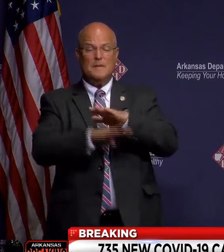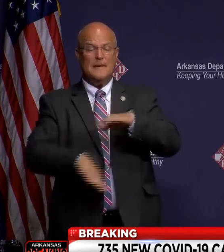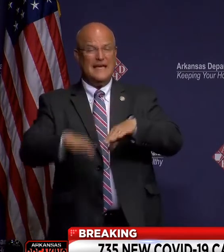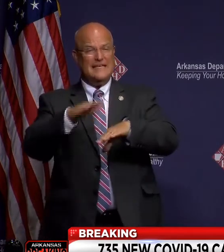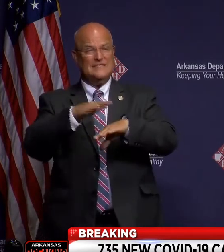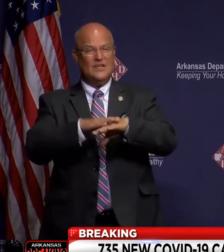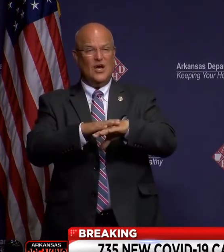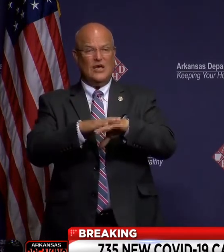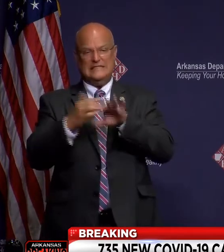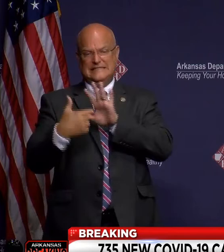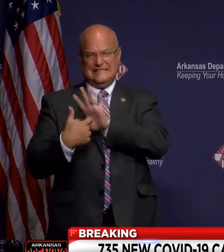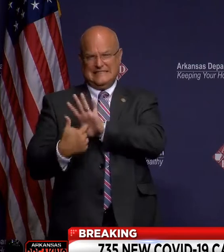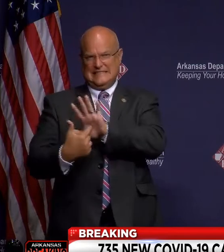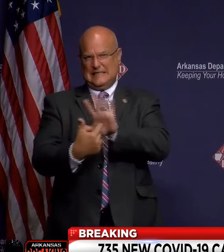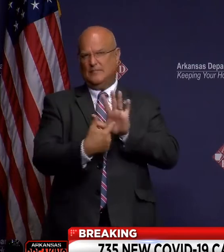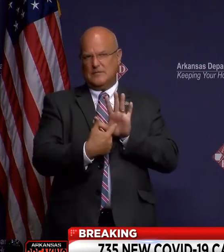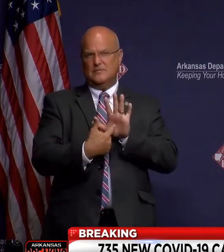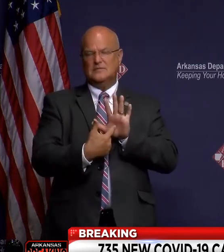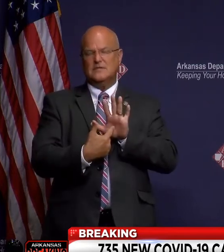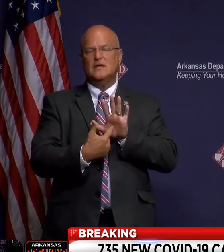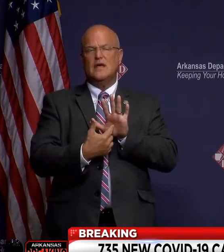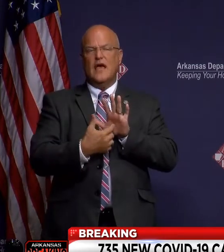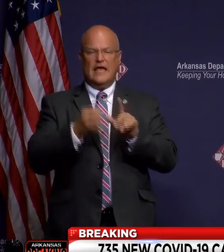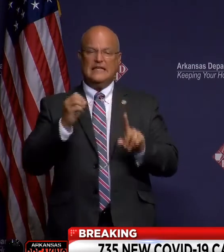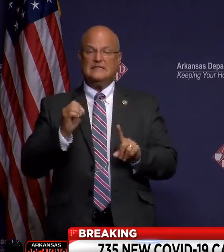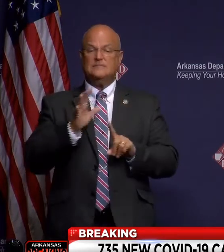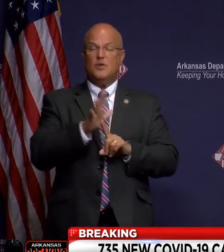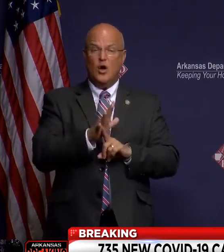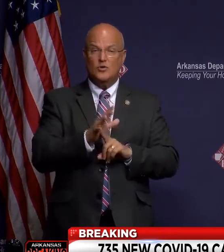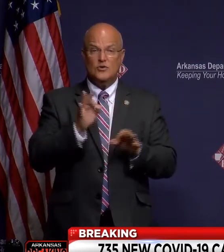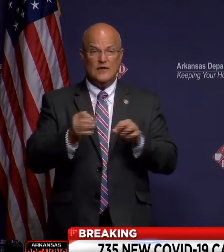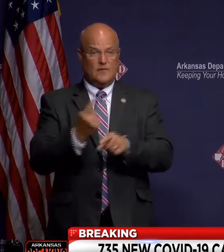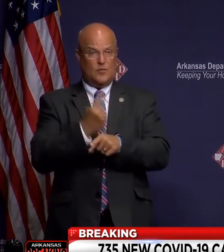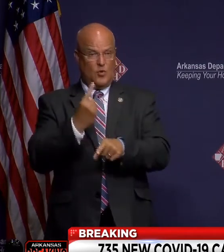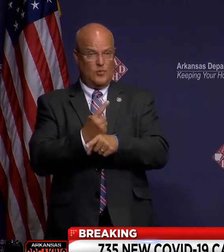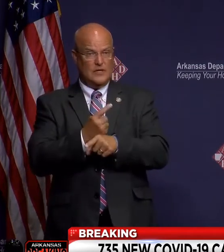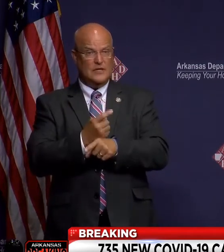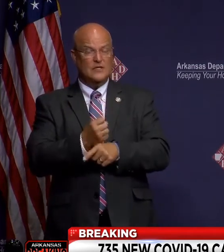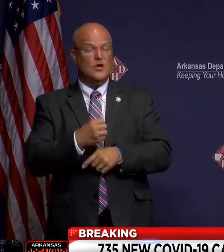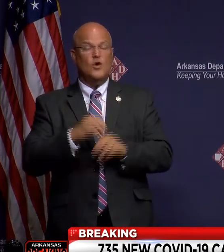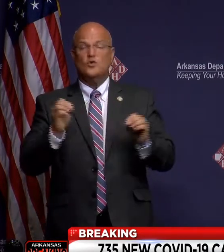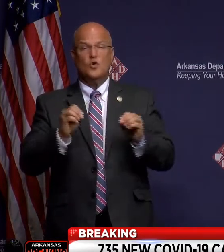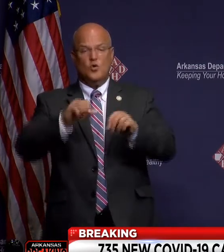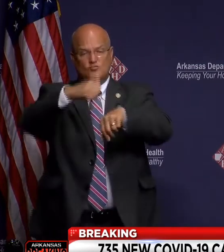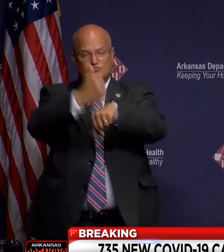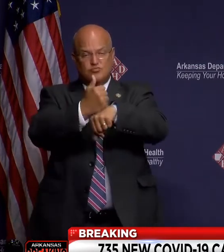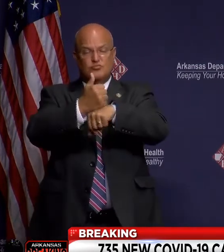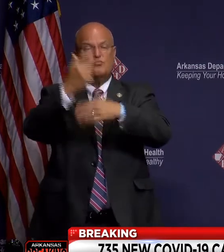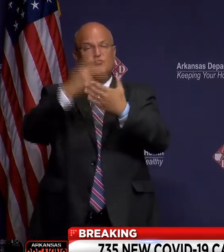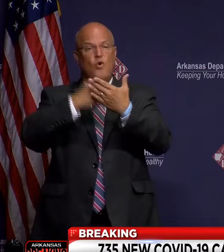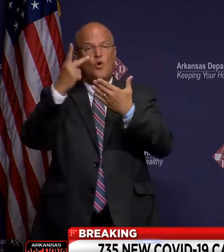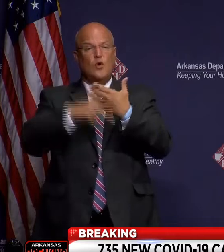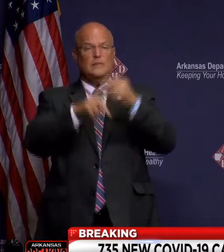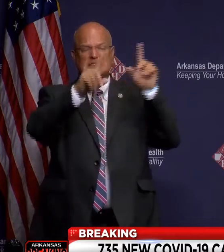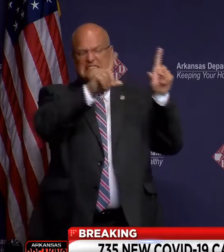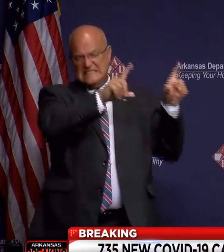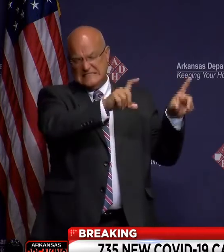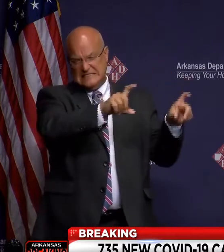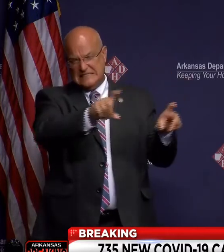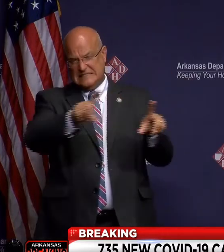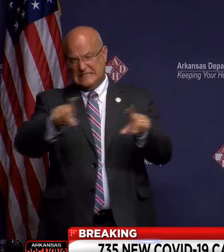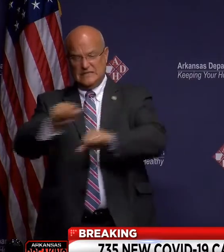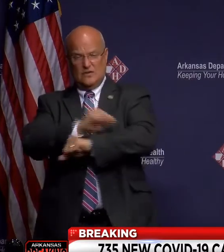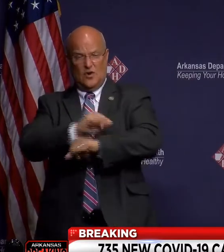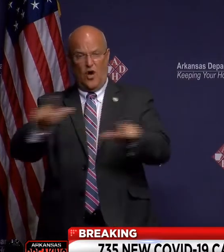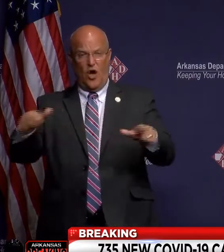on symptoms and exposure if appropriate. So there is no set program to test all